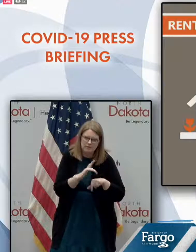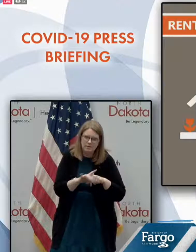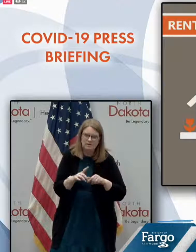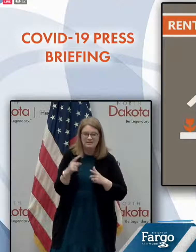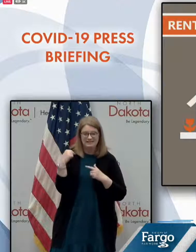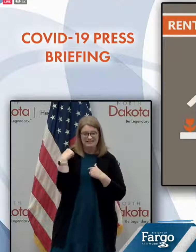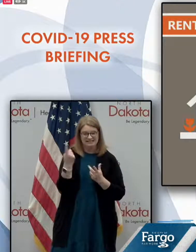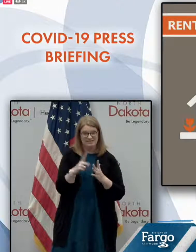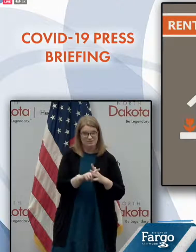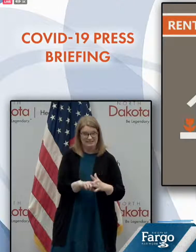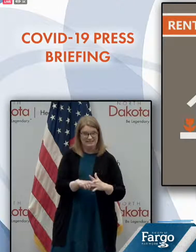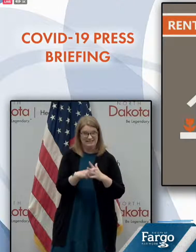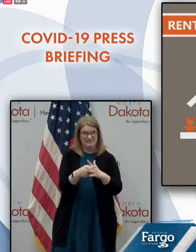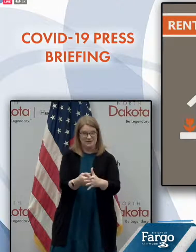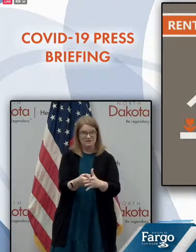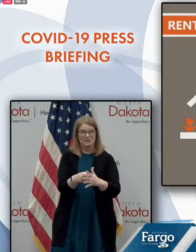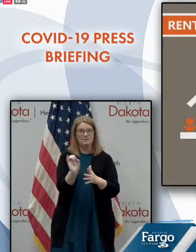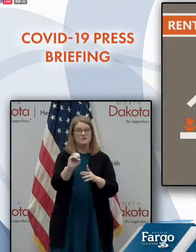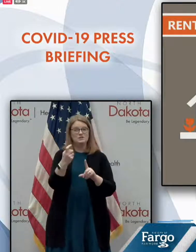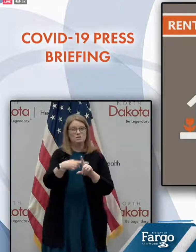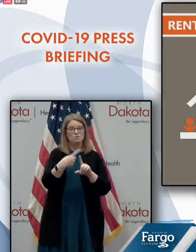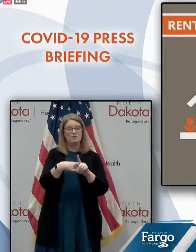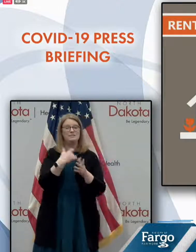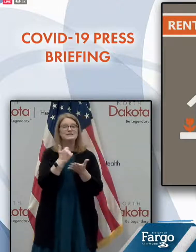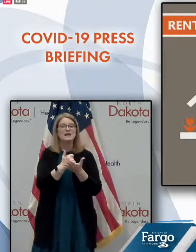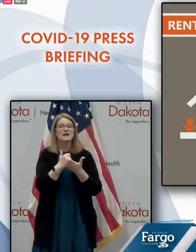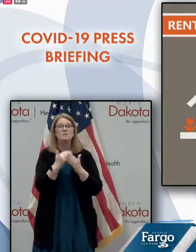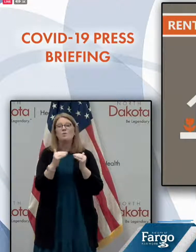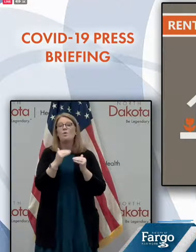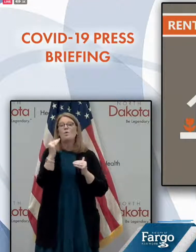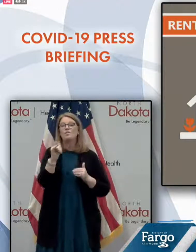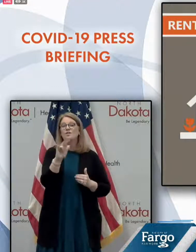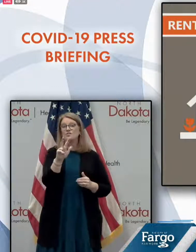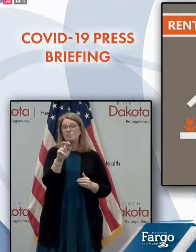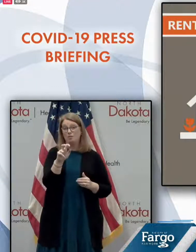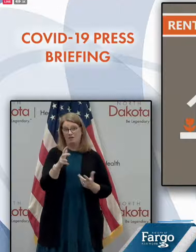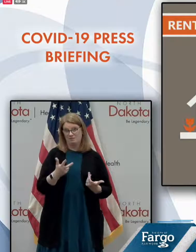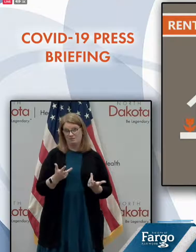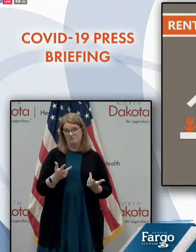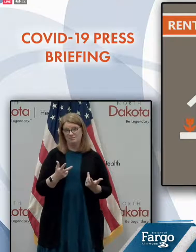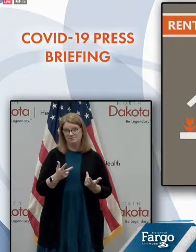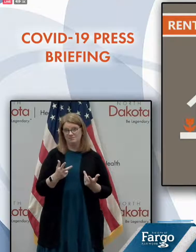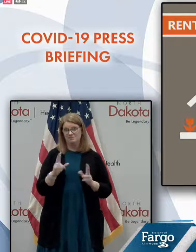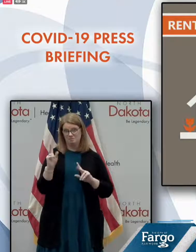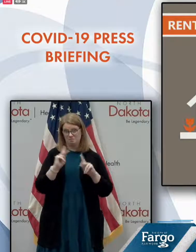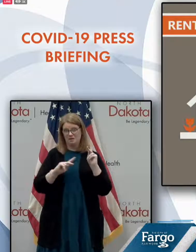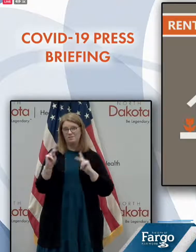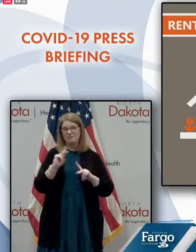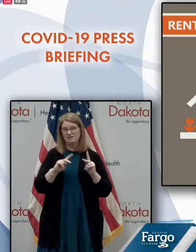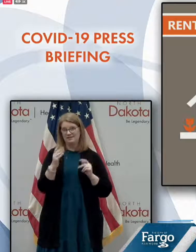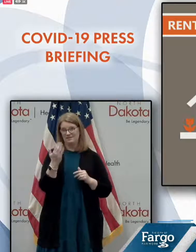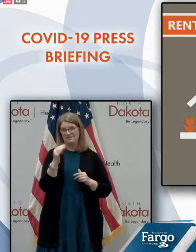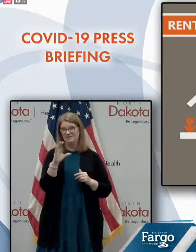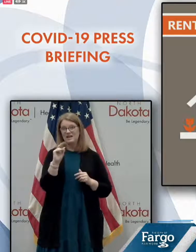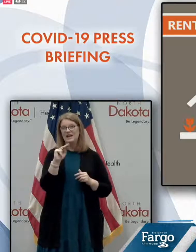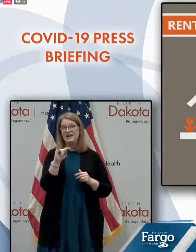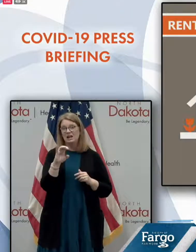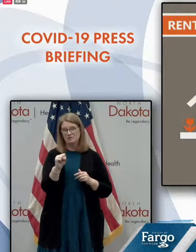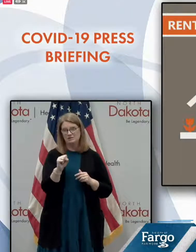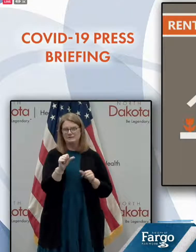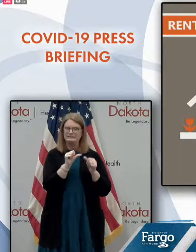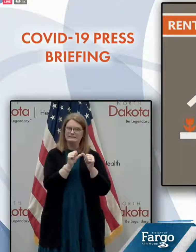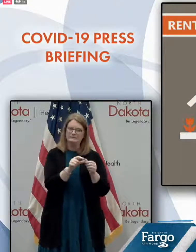launched, Emergency Rent Bridge has helped over 300 separate renters in 15 counties stay current on their